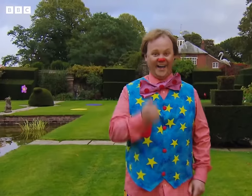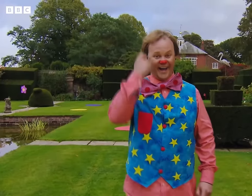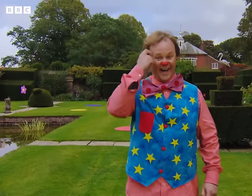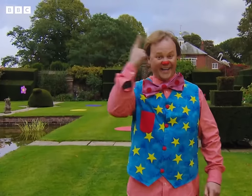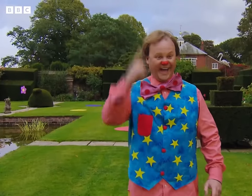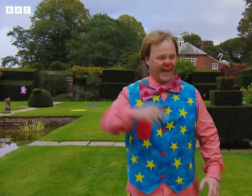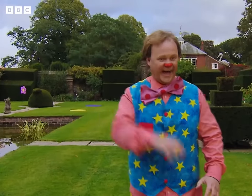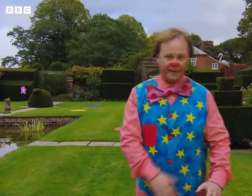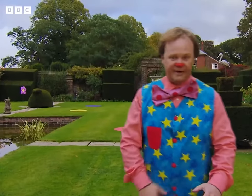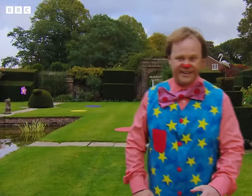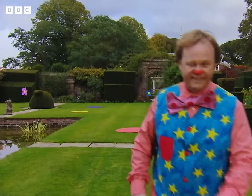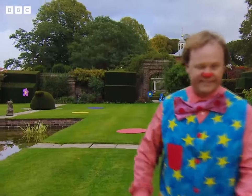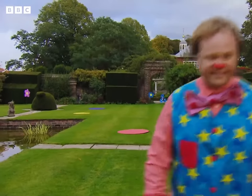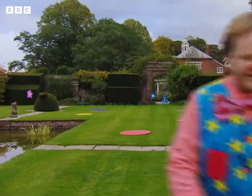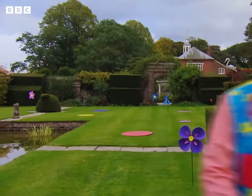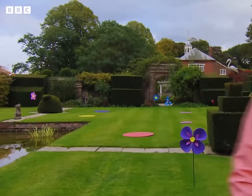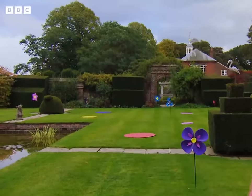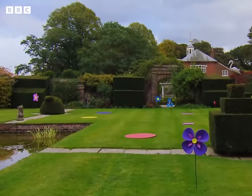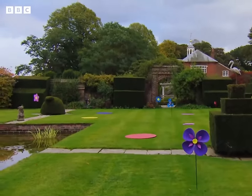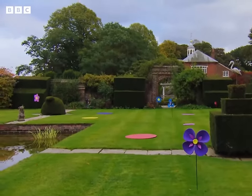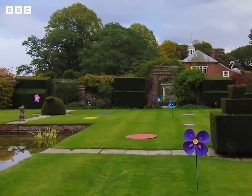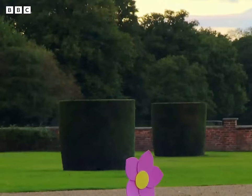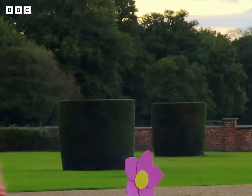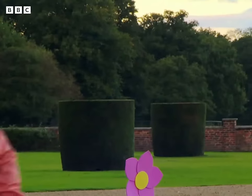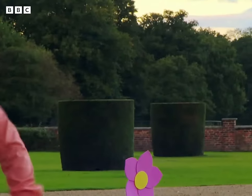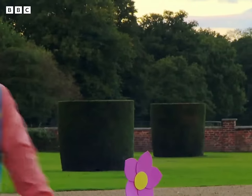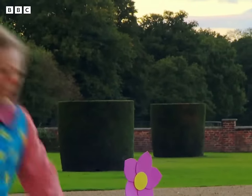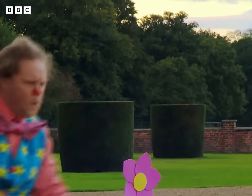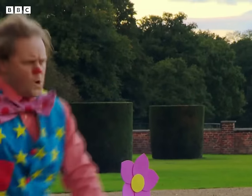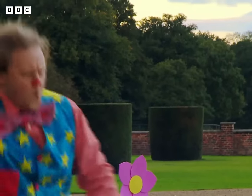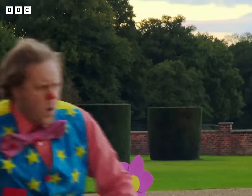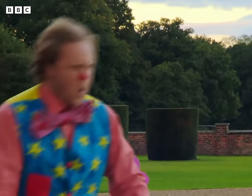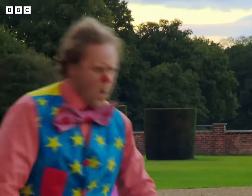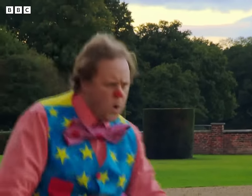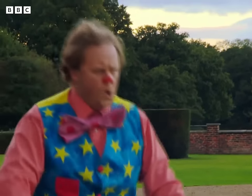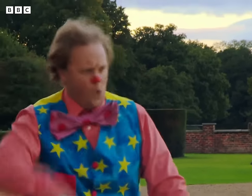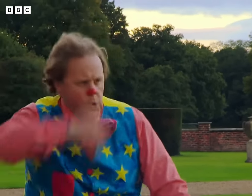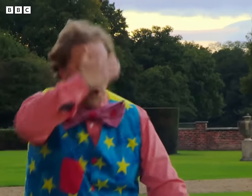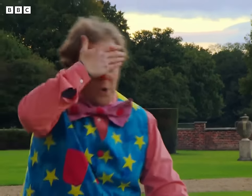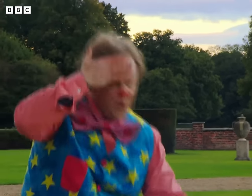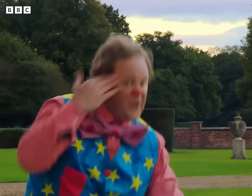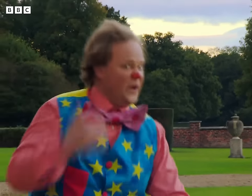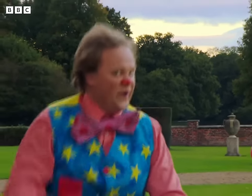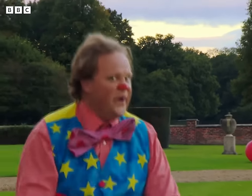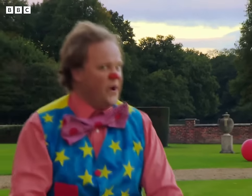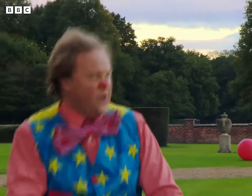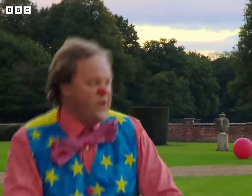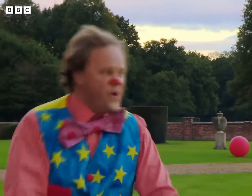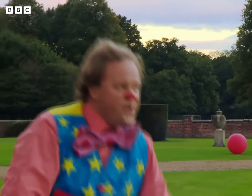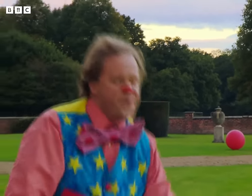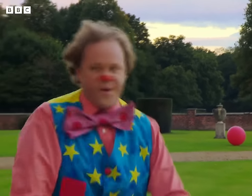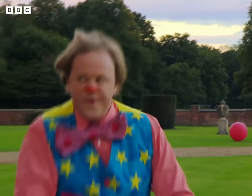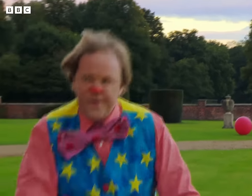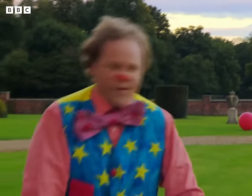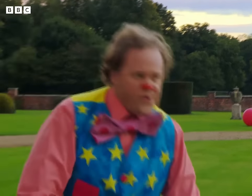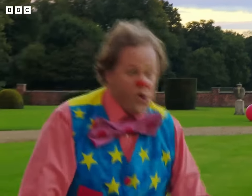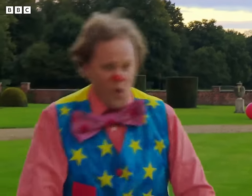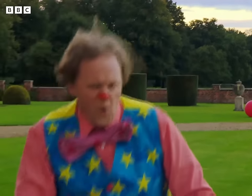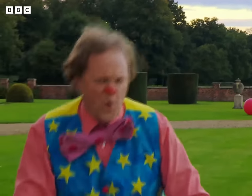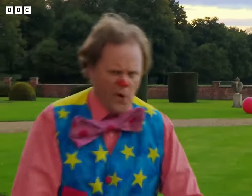Good idea! You're exercising again,